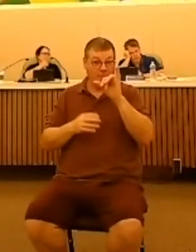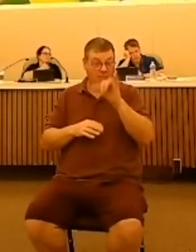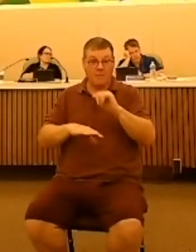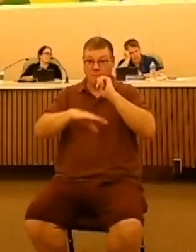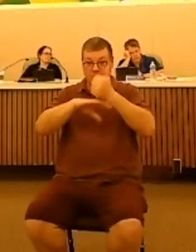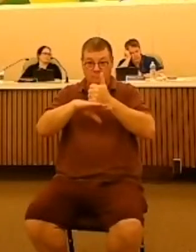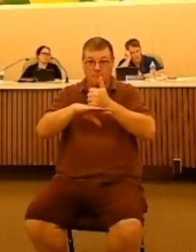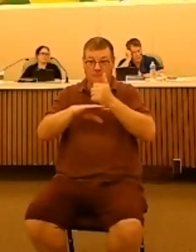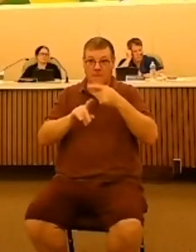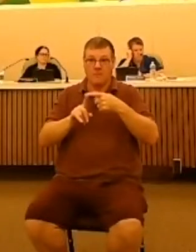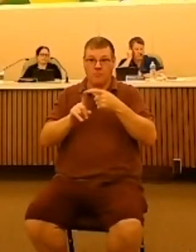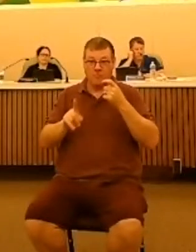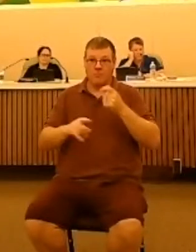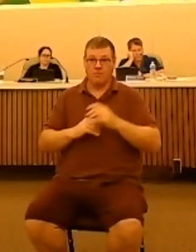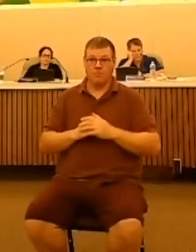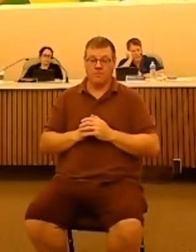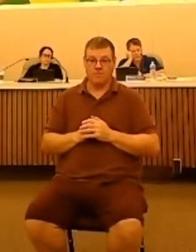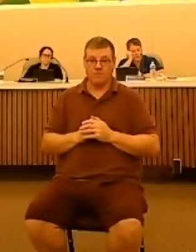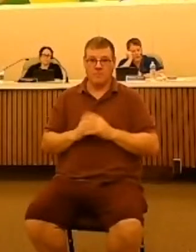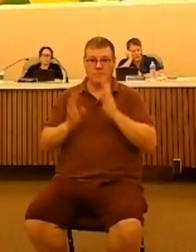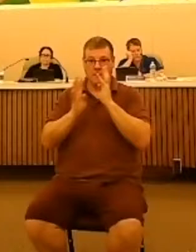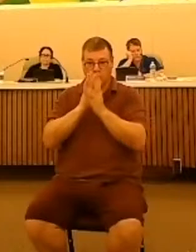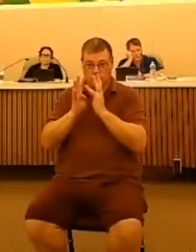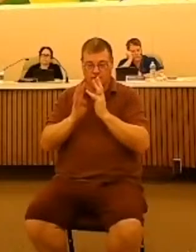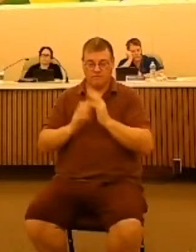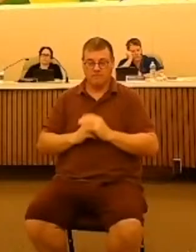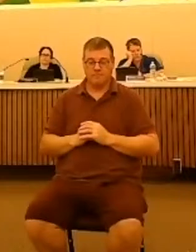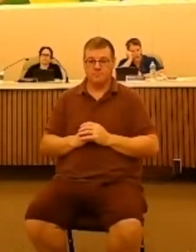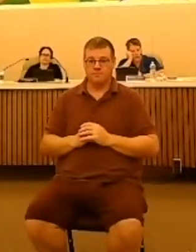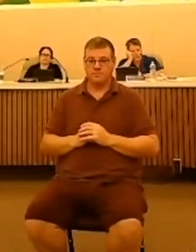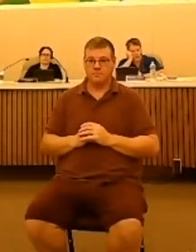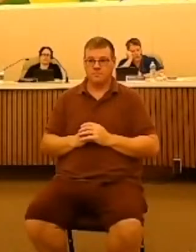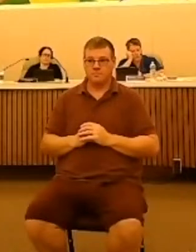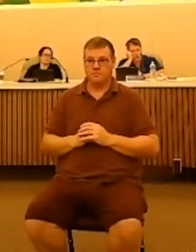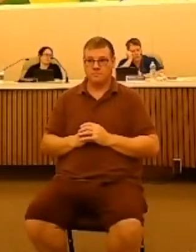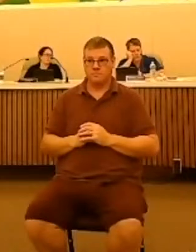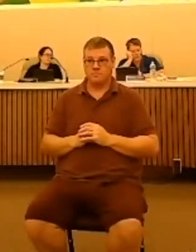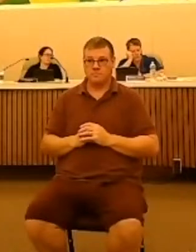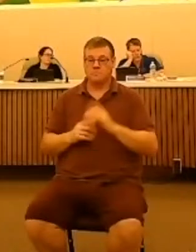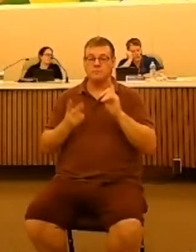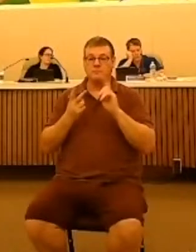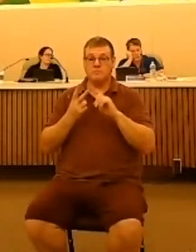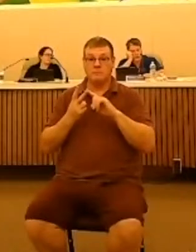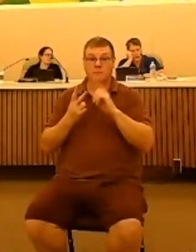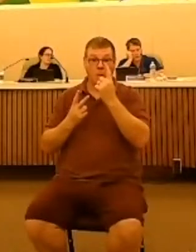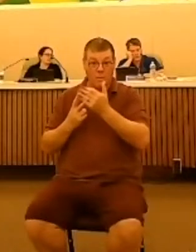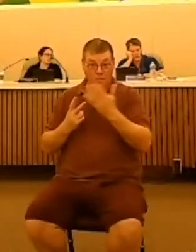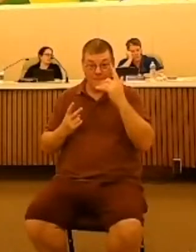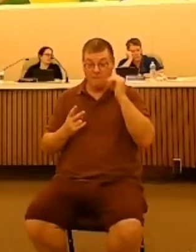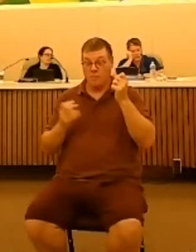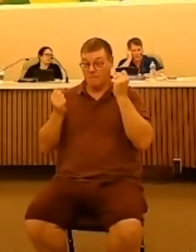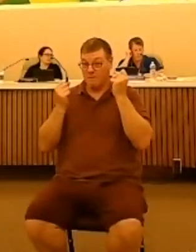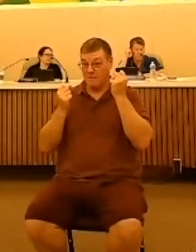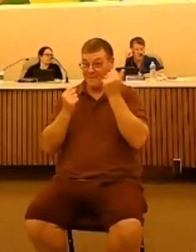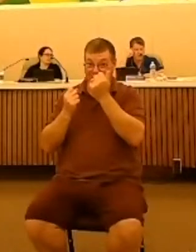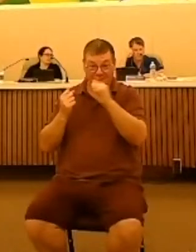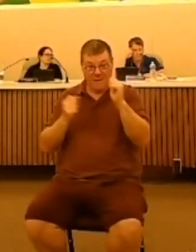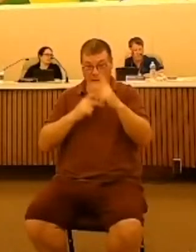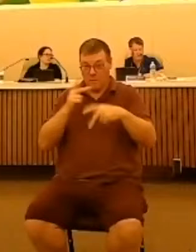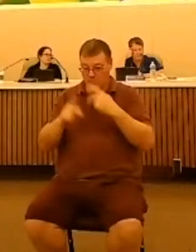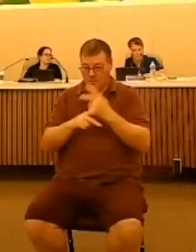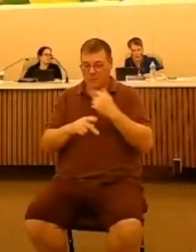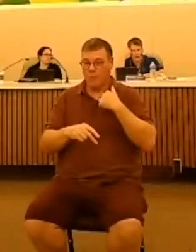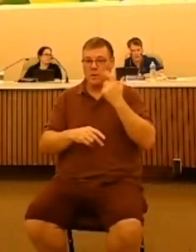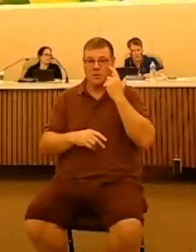based off of traffic analysis. And then one of the things we've been doing for any of these types of things, so we've also